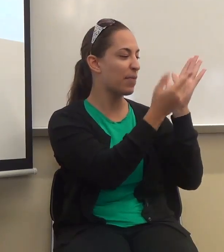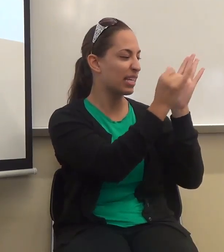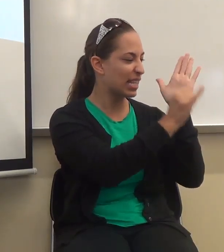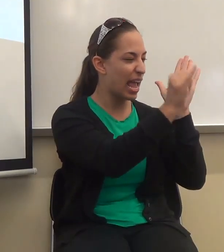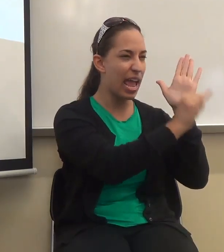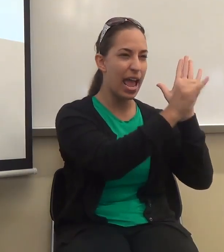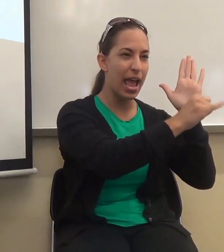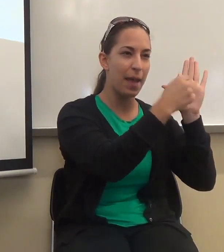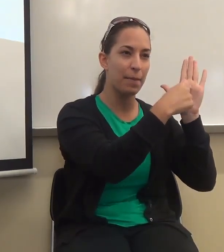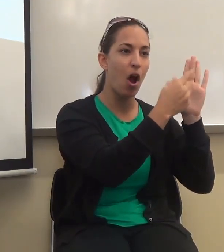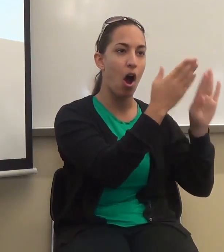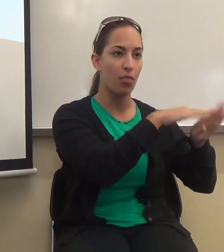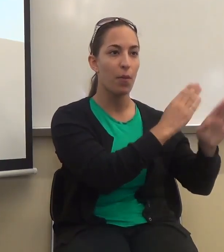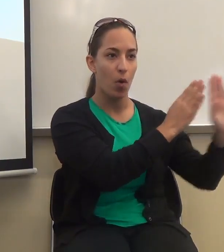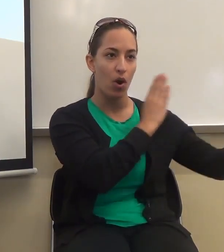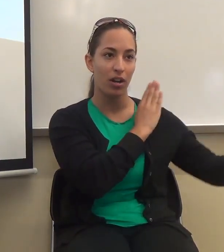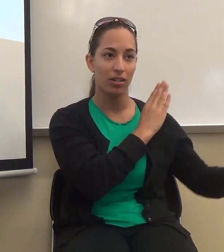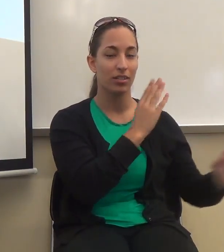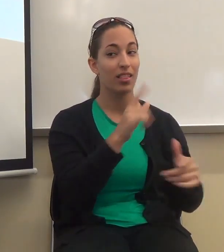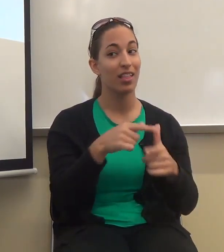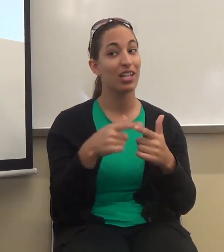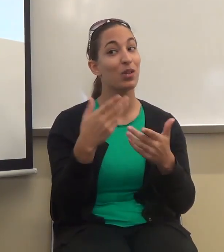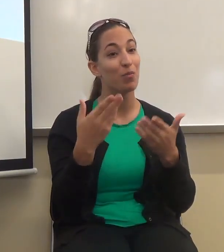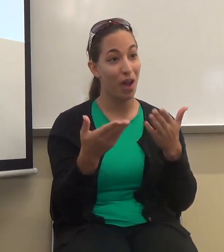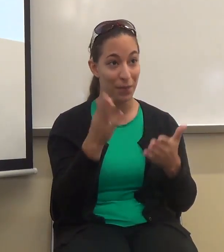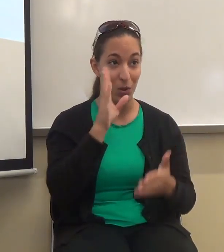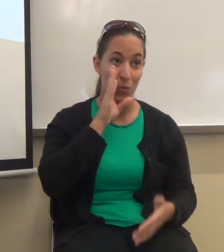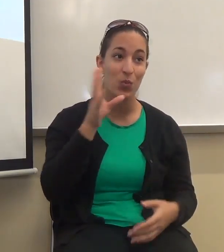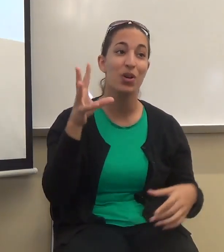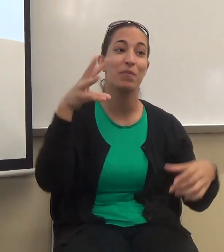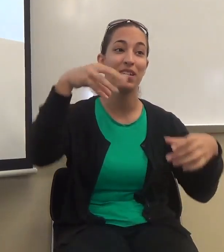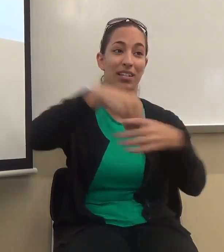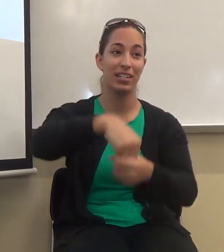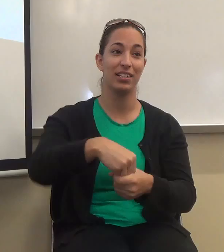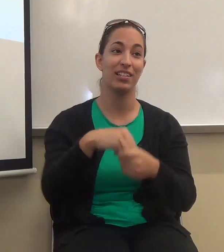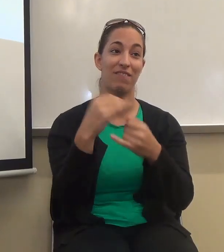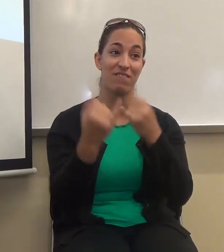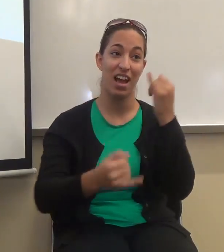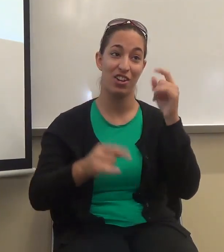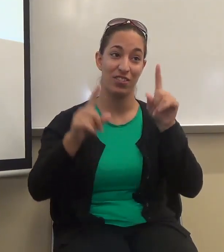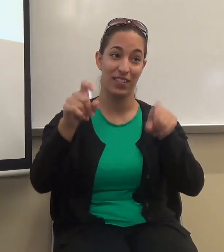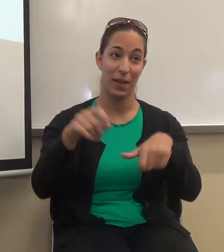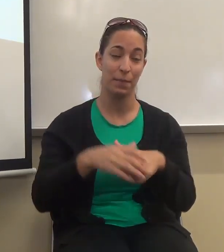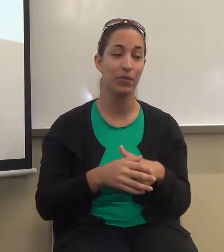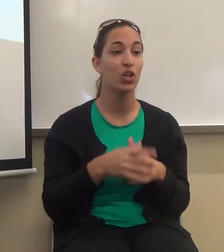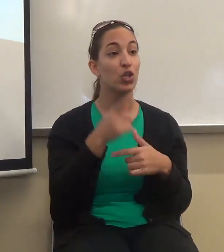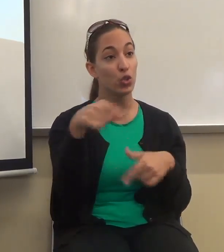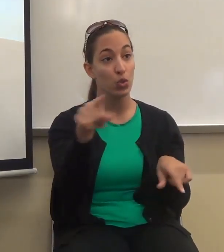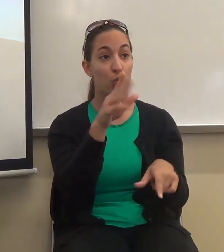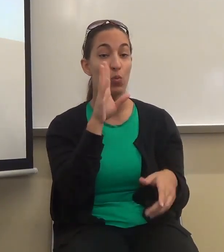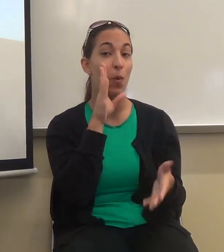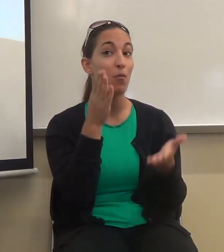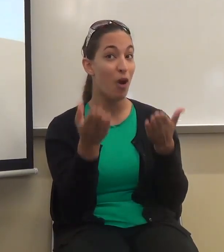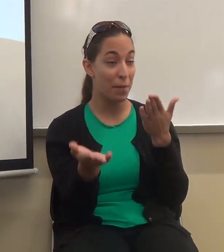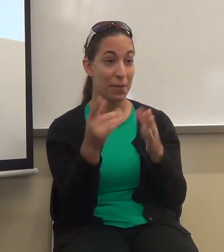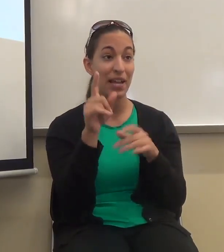fact that you may be asked a question on the final that says,